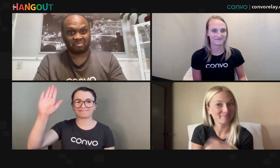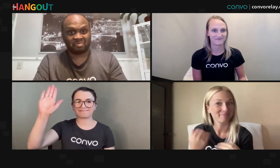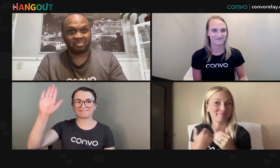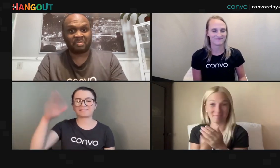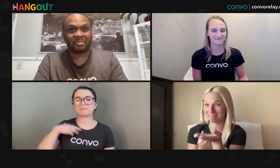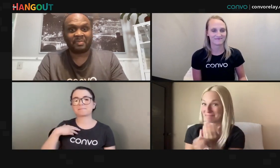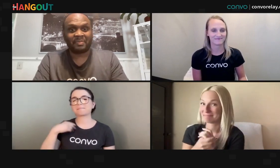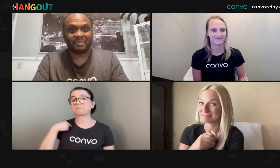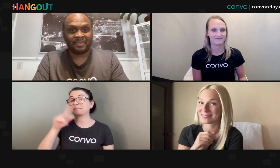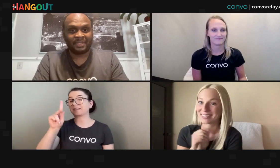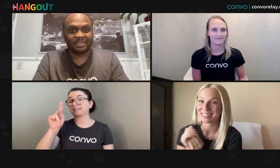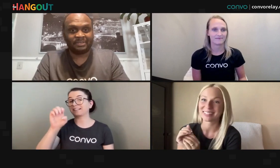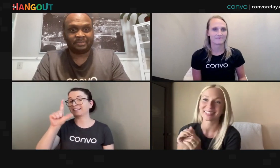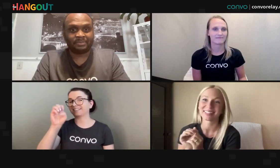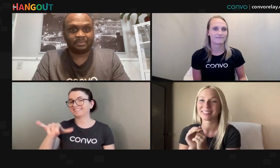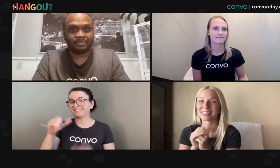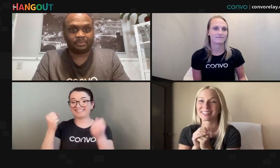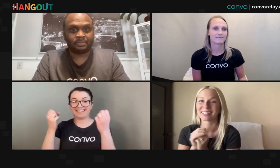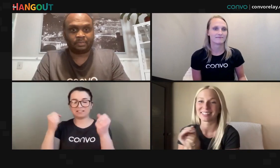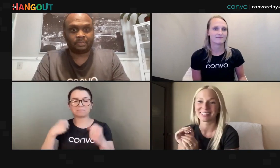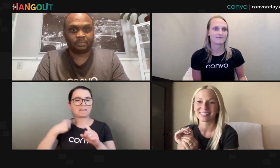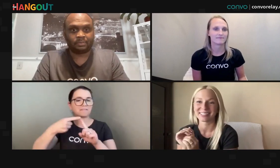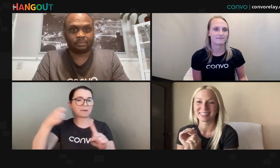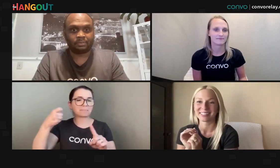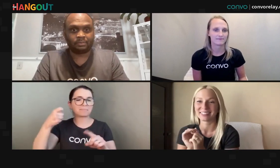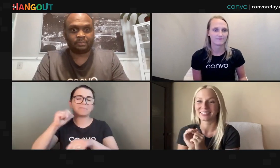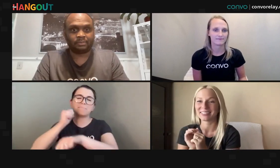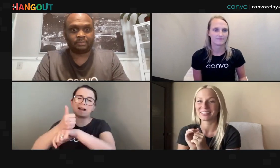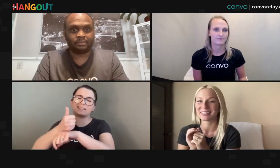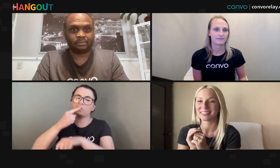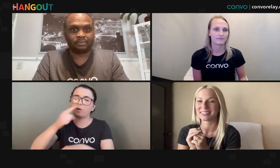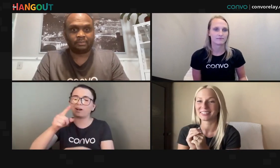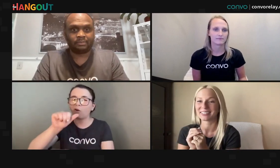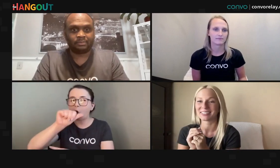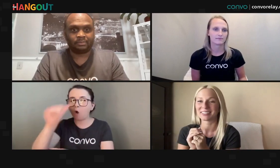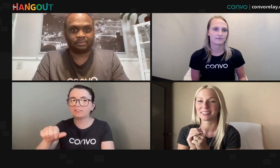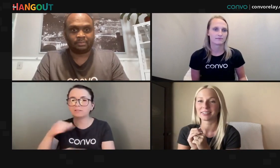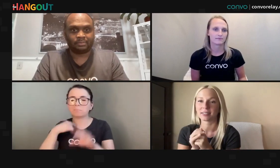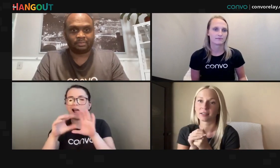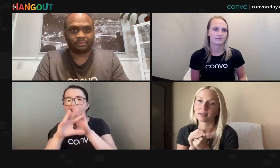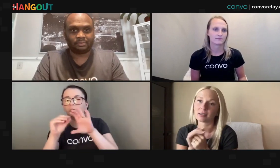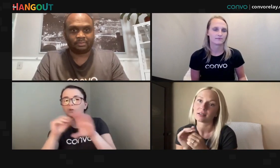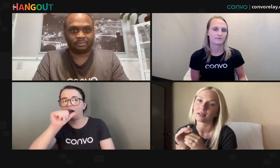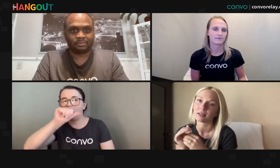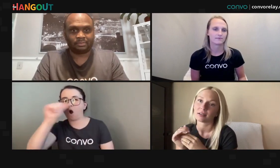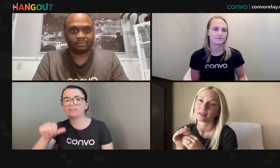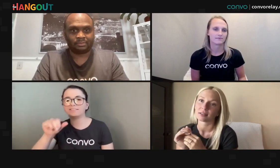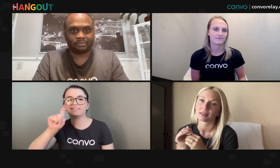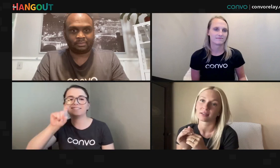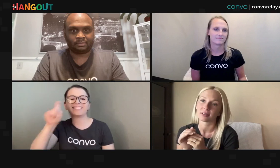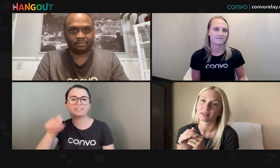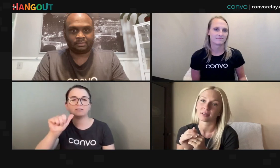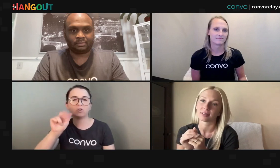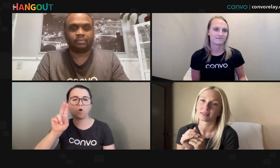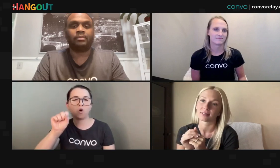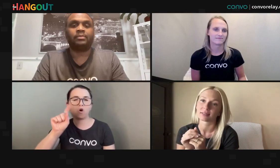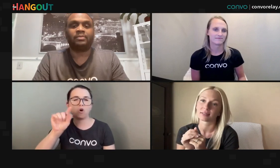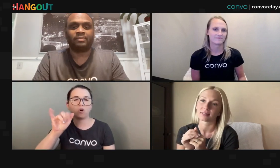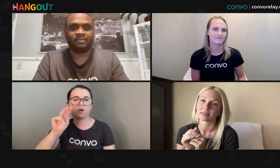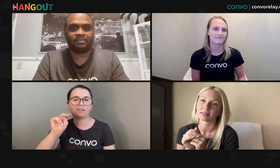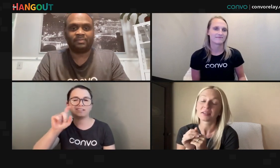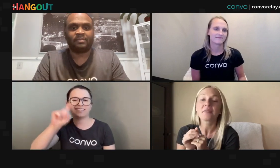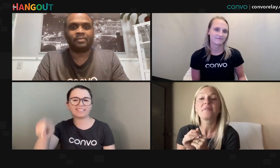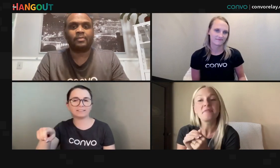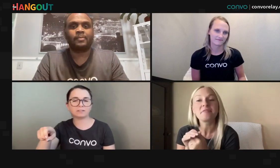This is Kelsey signing. And I'm really based in Austin. I'm right outside of